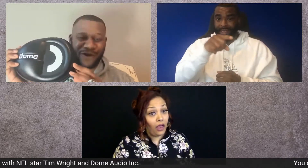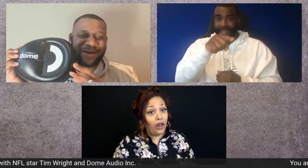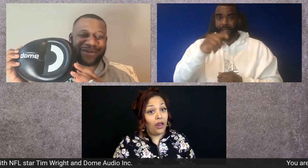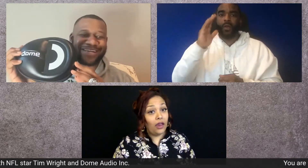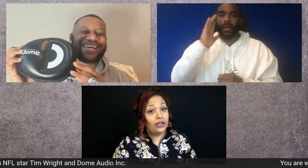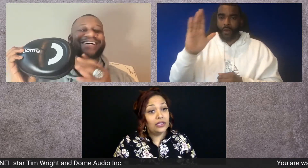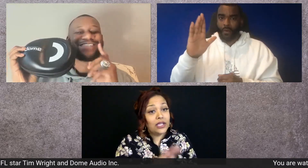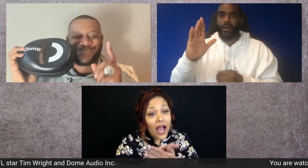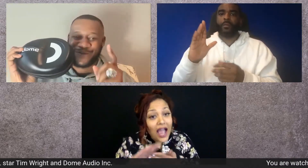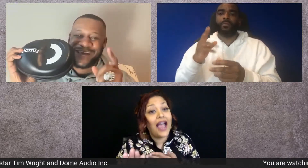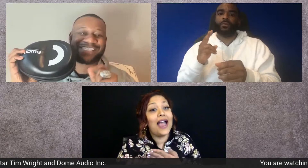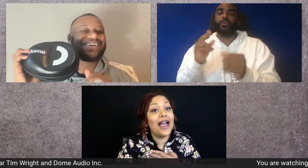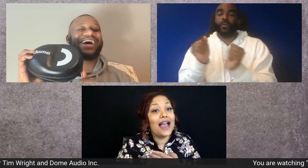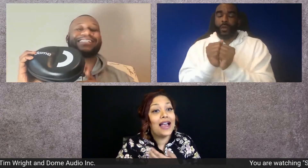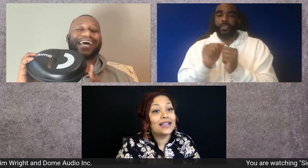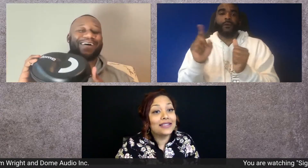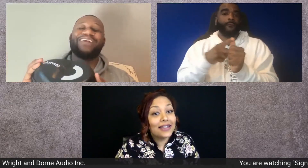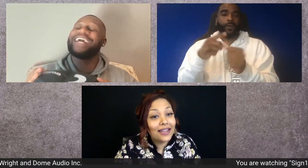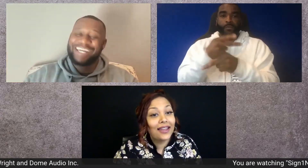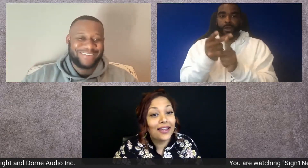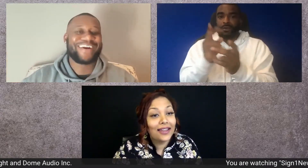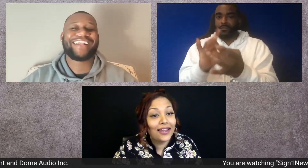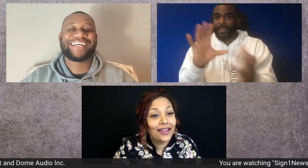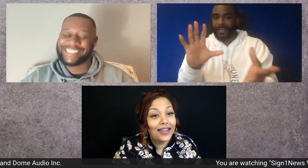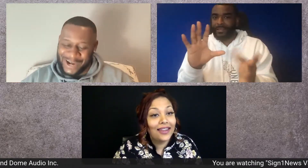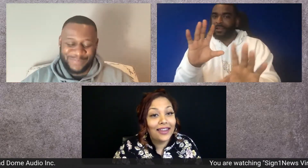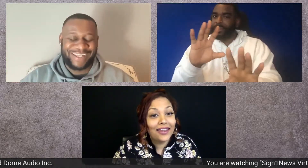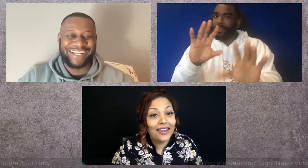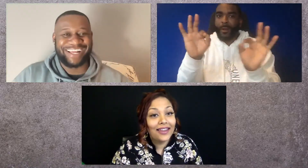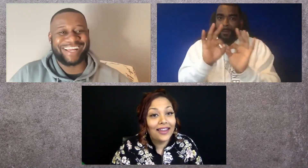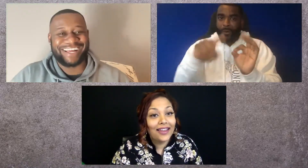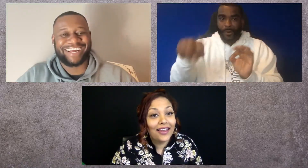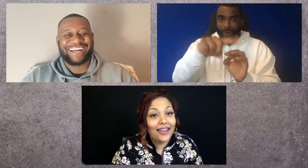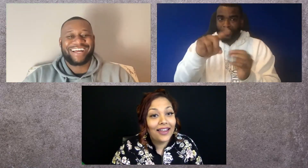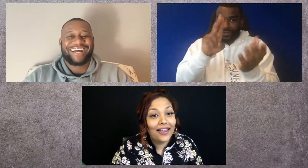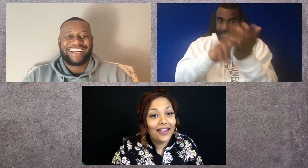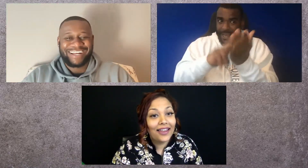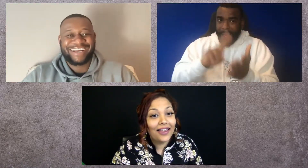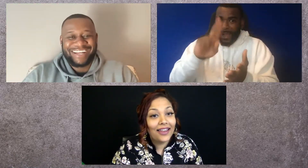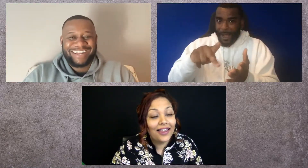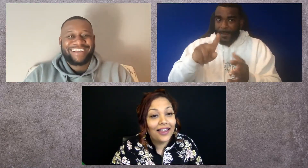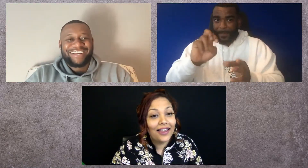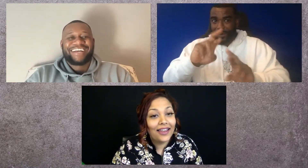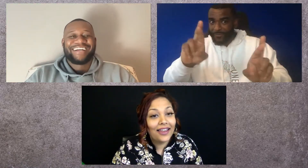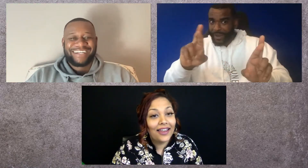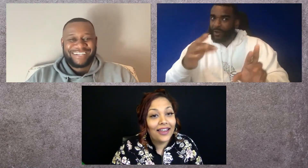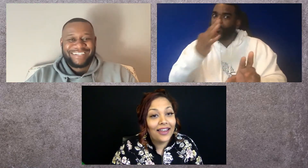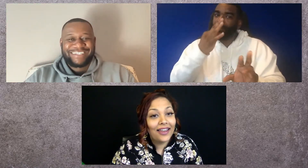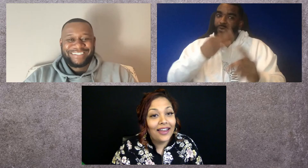of our product. So make sure y'all tap in and get ready. It's coming.